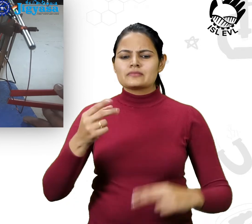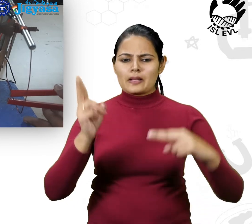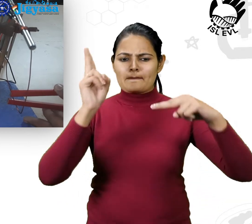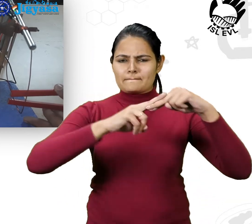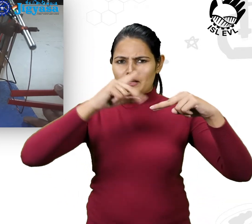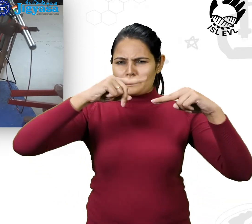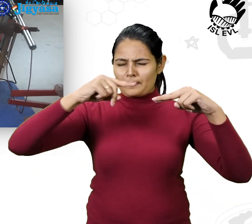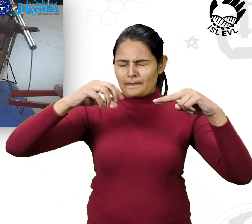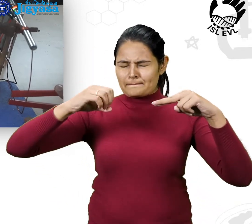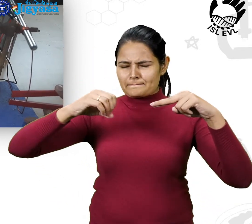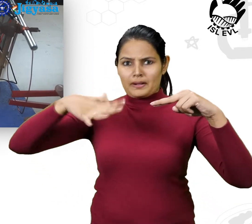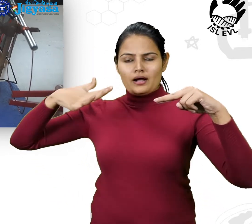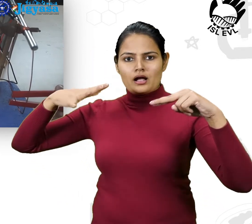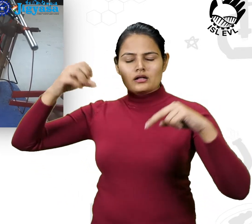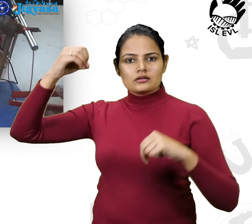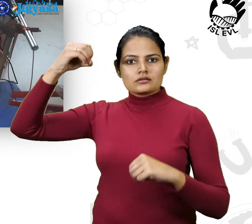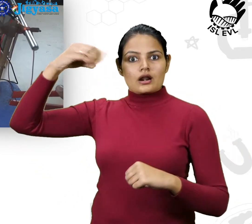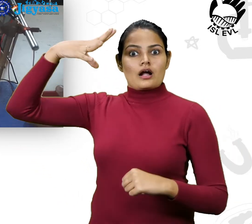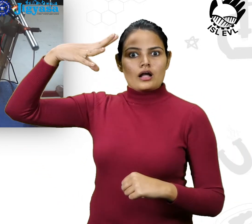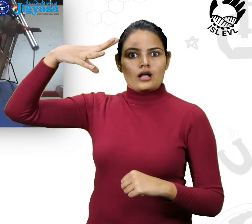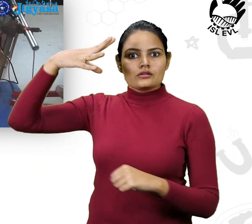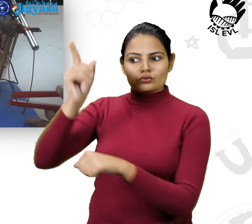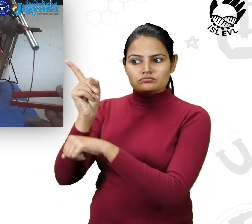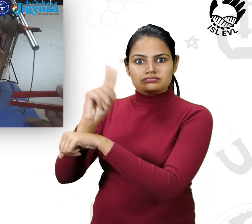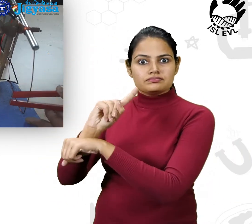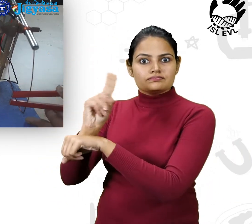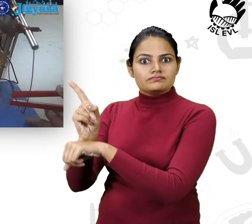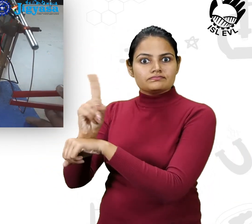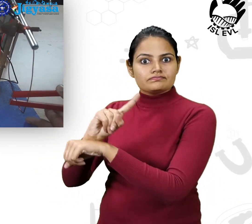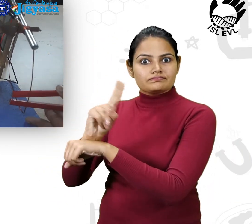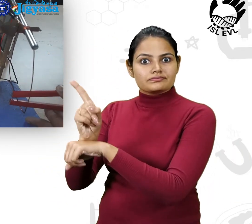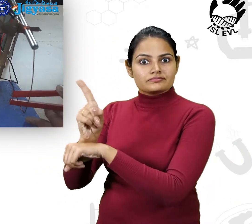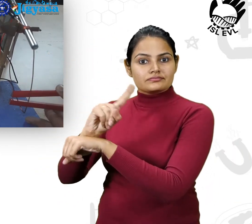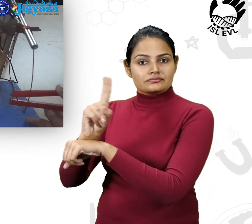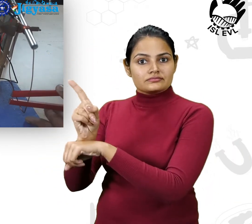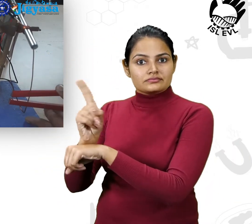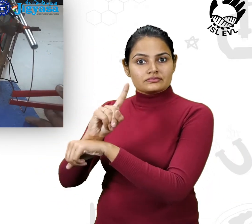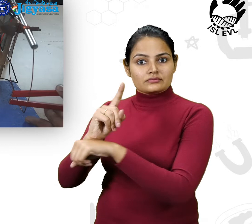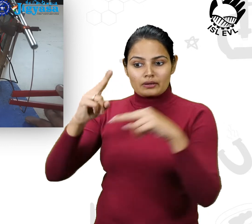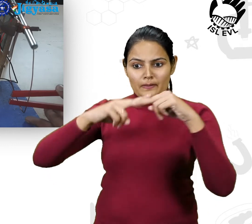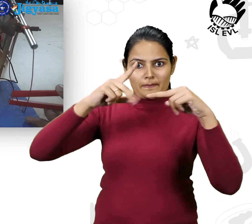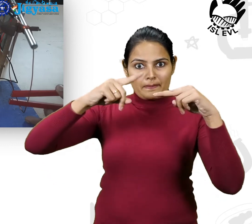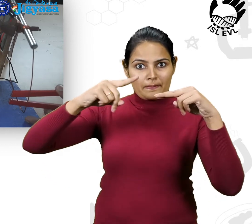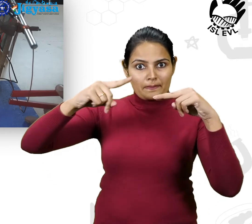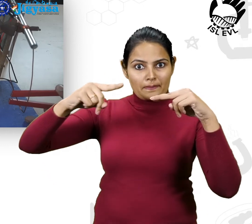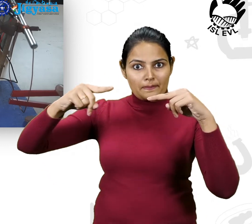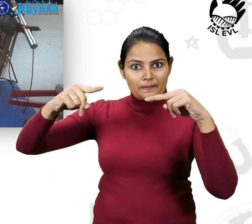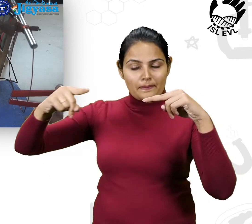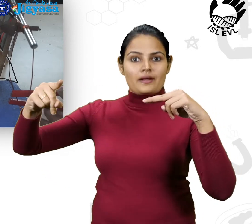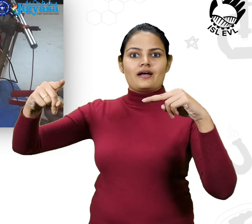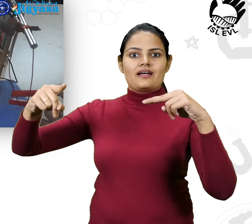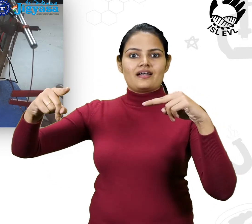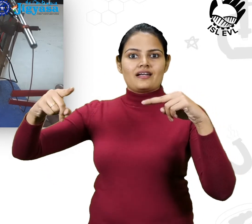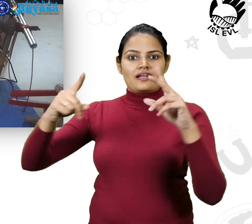When we switch on the power supply and current flows through the conductor, it gets deflected.